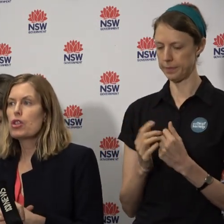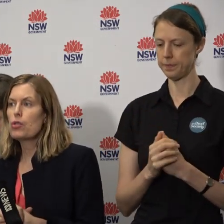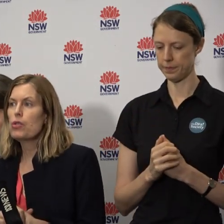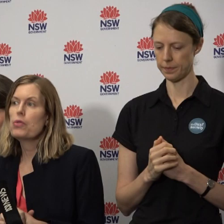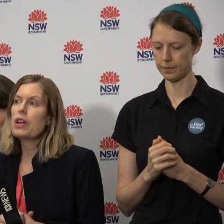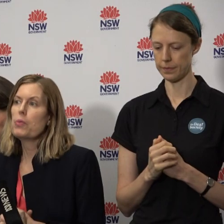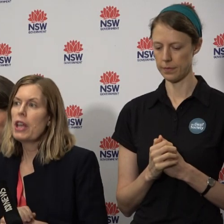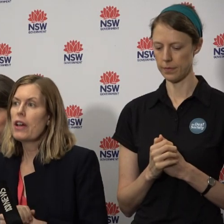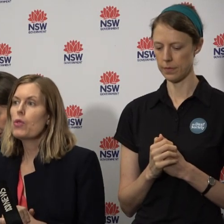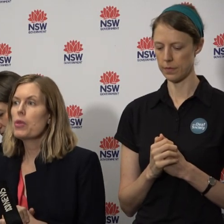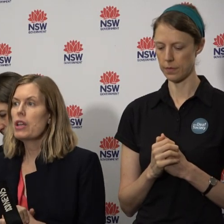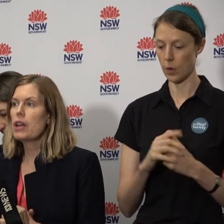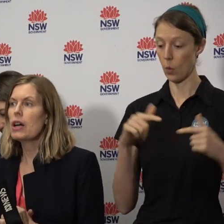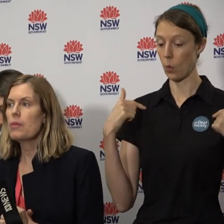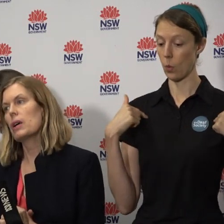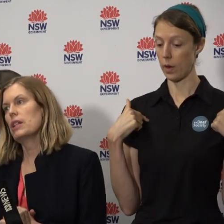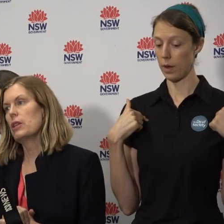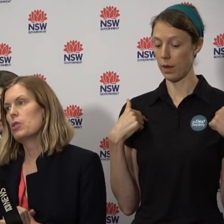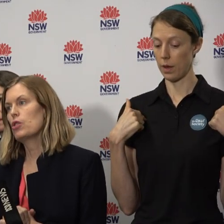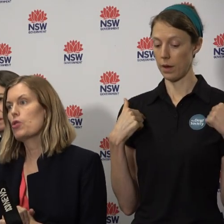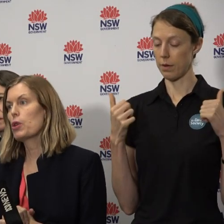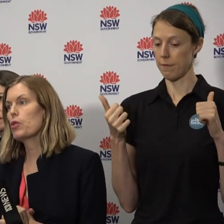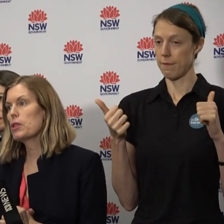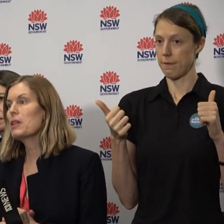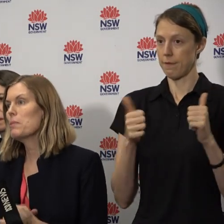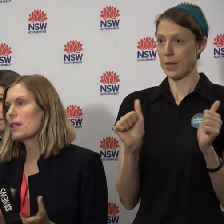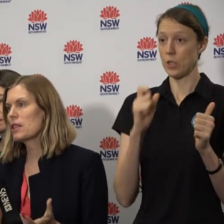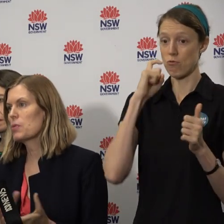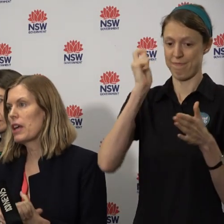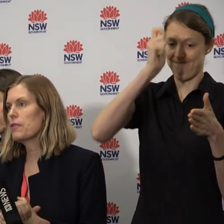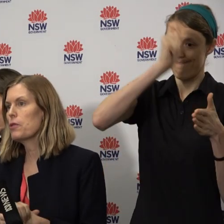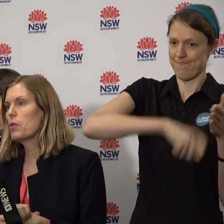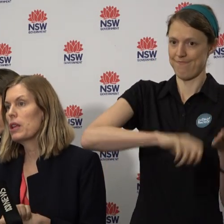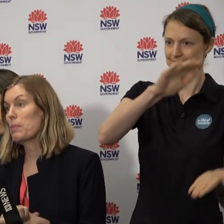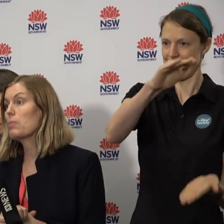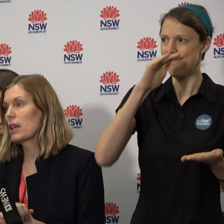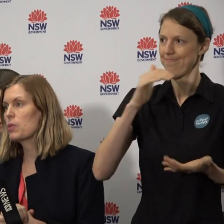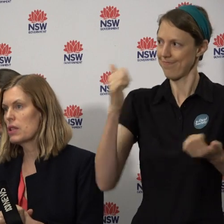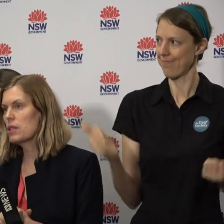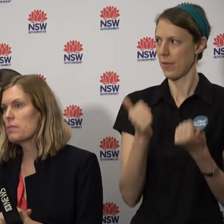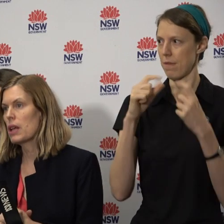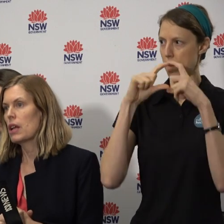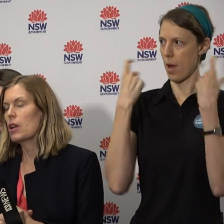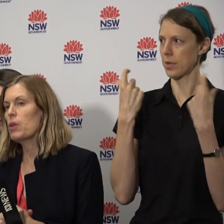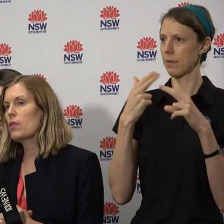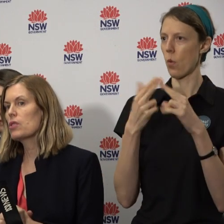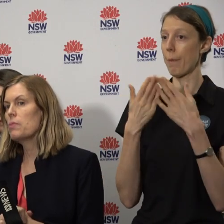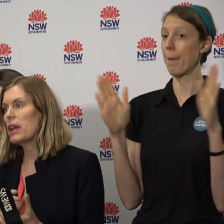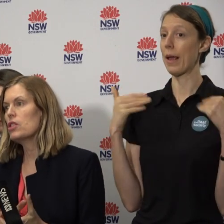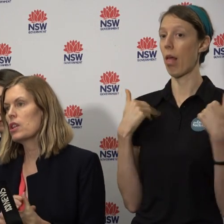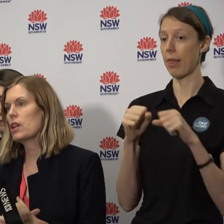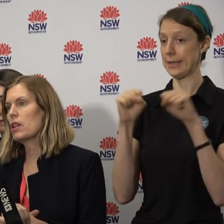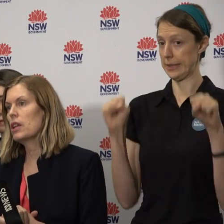to assure you that we have already attempted to procure as many masks as we can for the public health system. We're